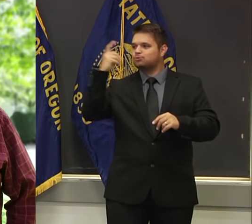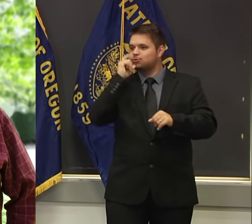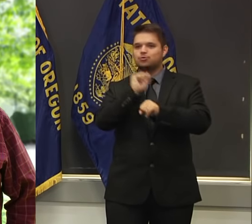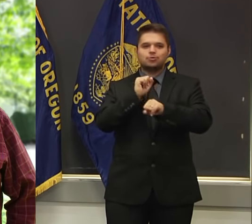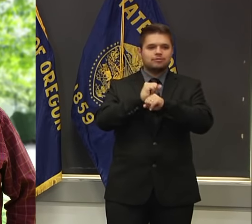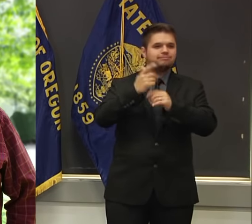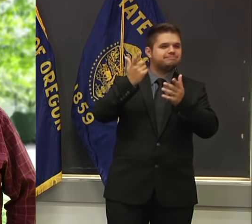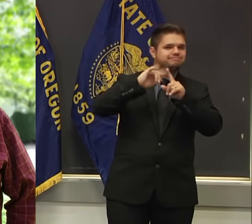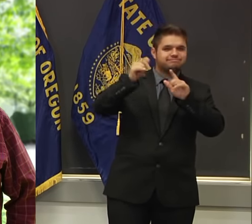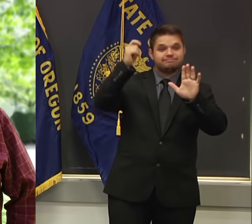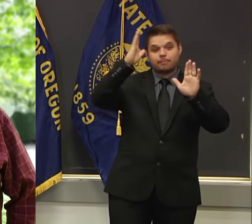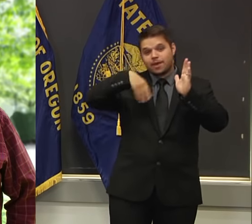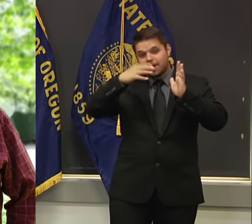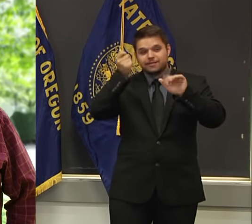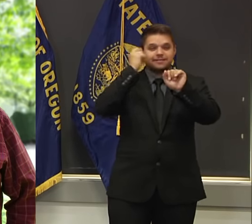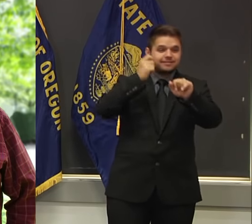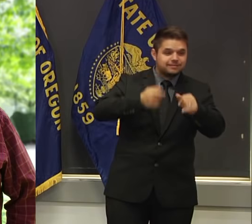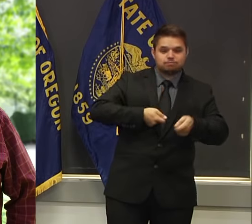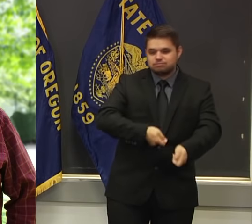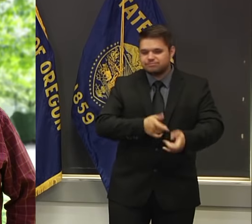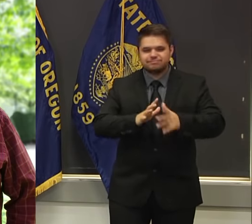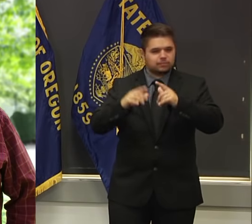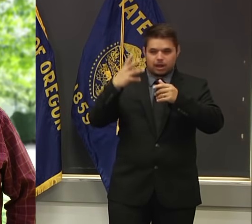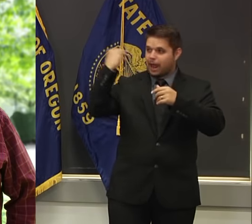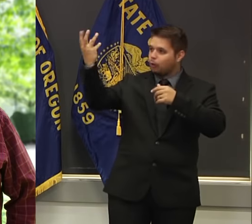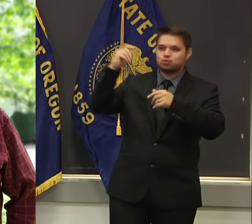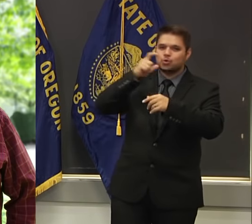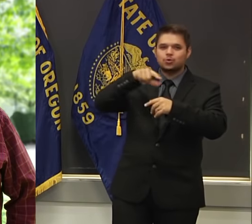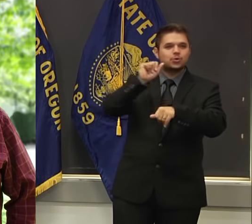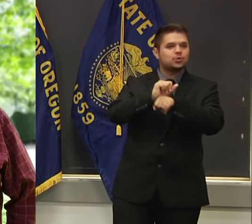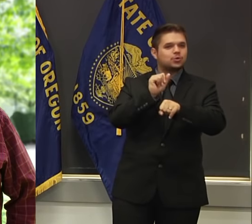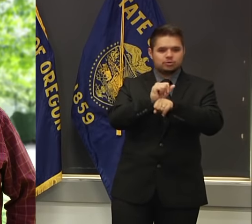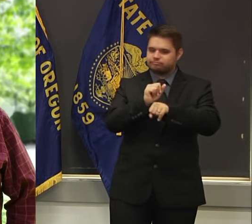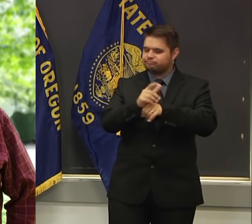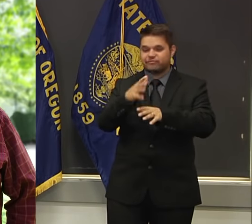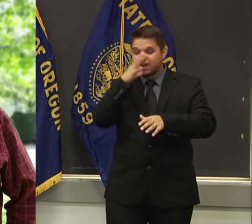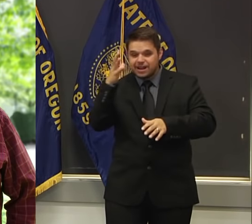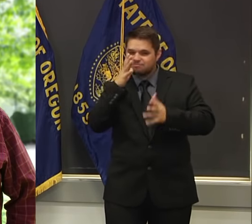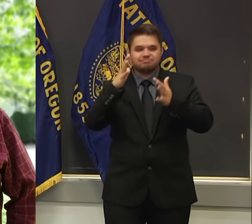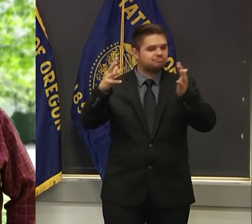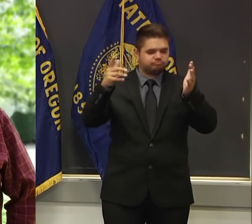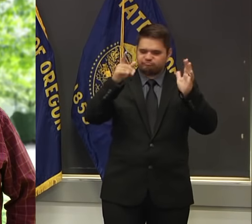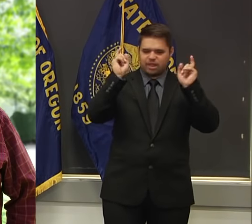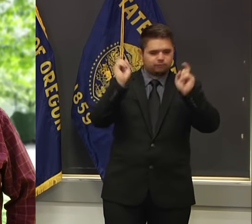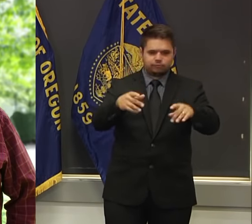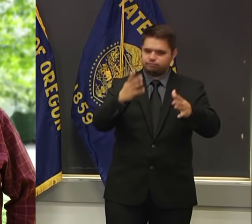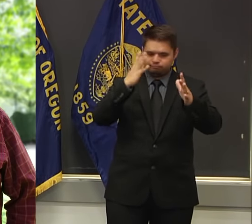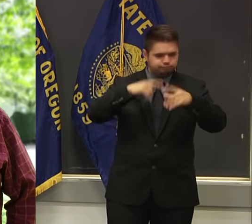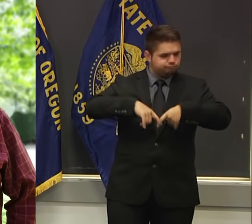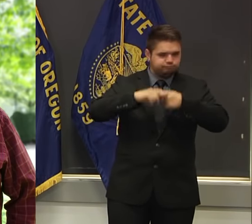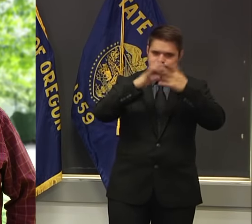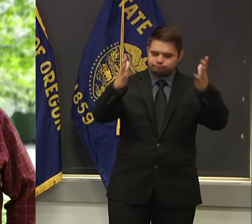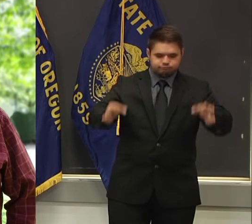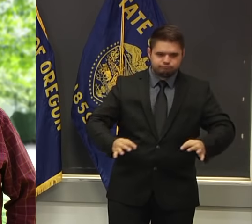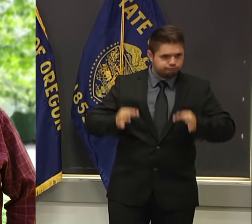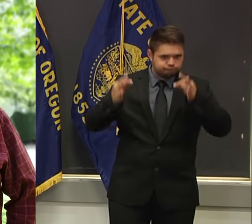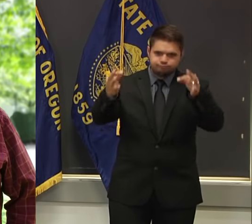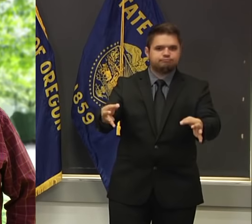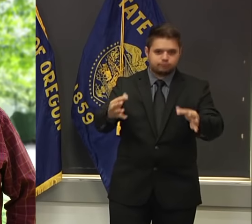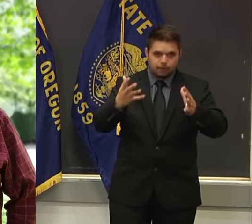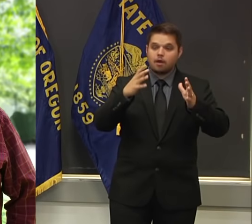and workers delay or stop outdoor work activity, particularly strenuous activity. And we went through a number